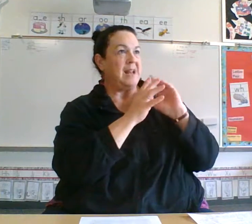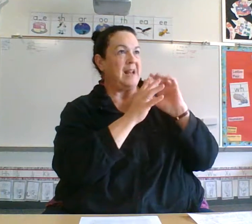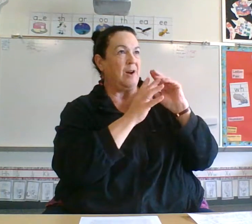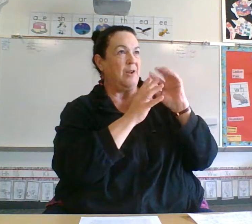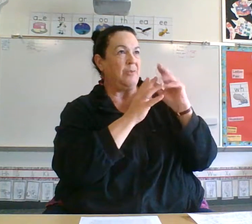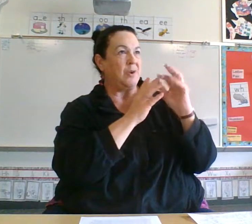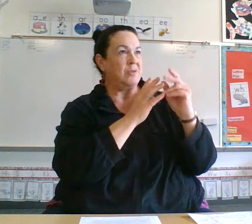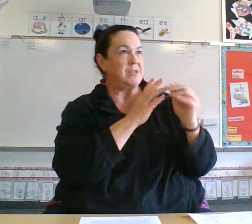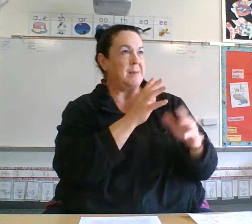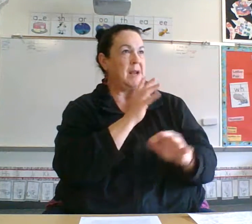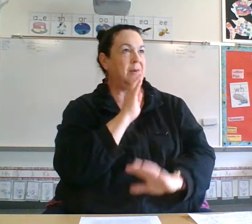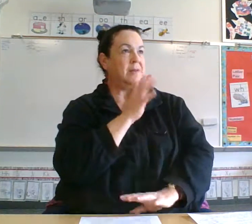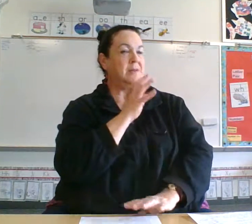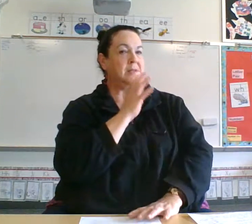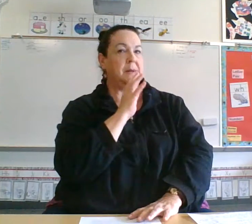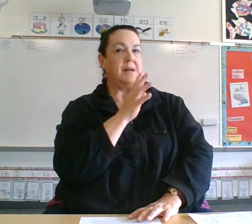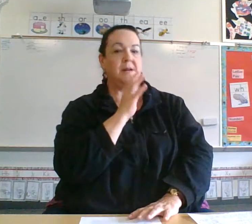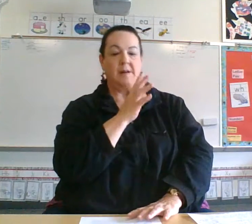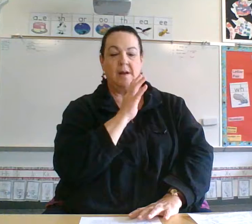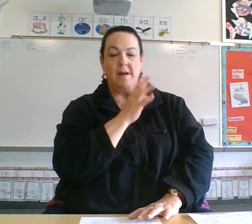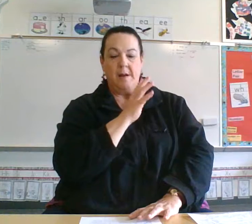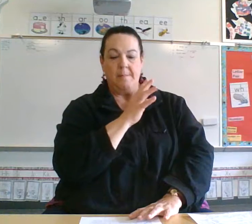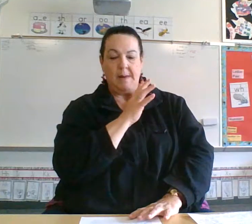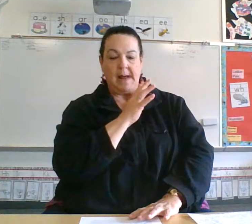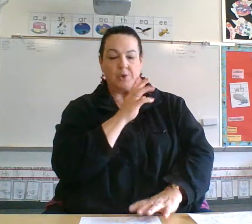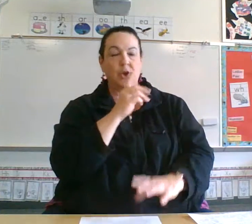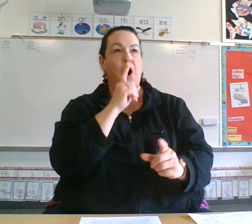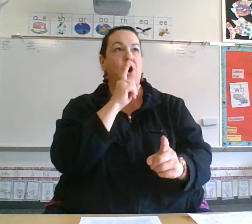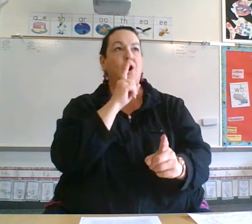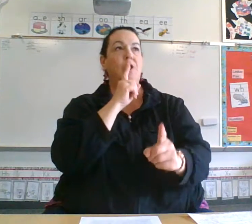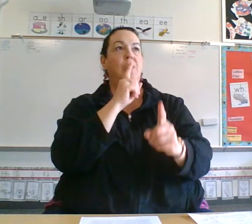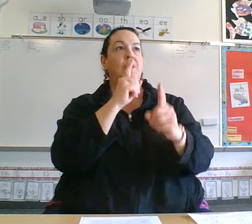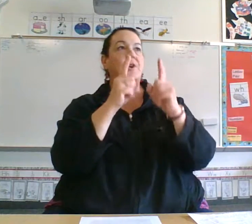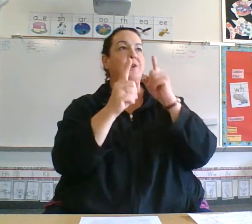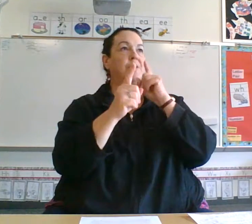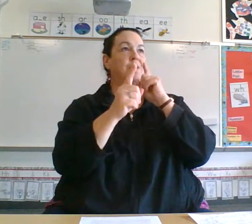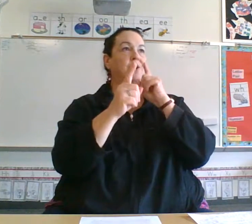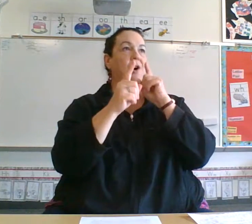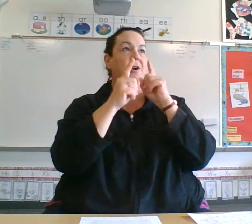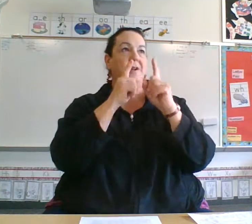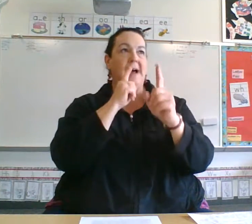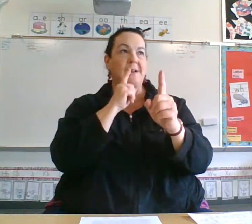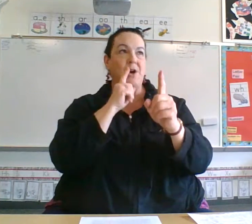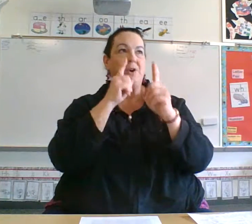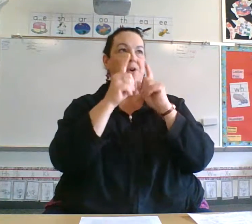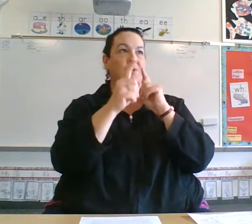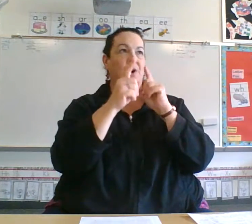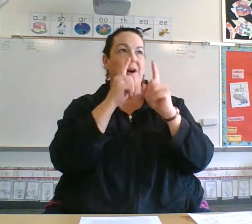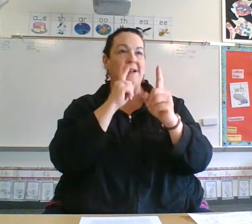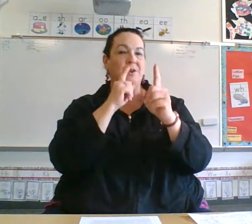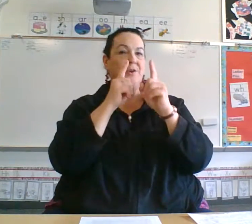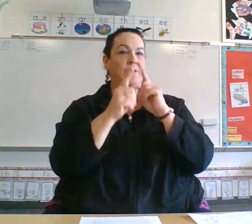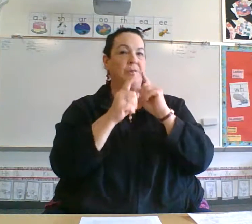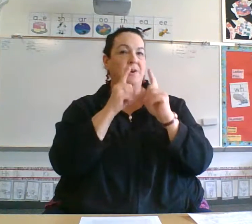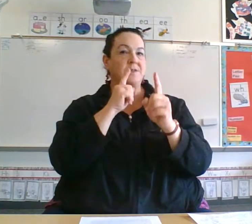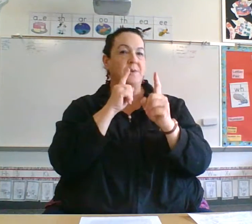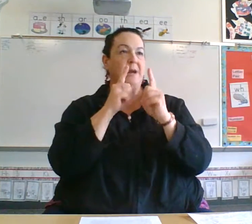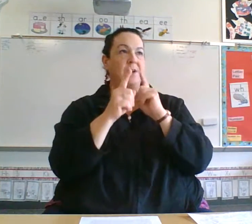like all the words coming out. Speak. And talk, you're going to talk. I talk, you talk. I talk, you talk. So it goes